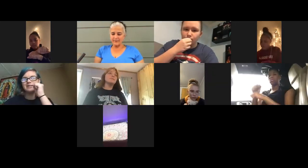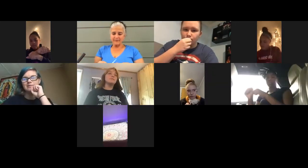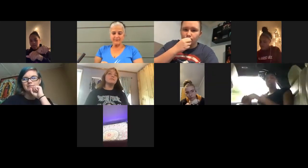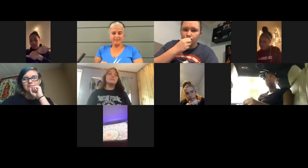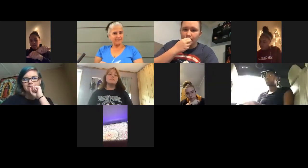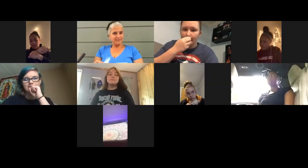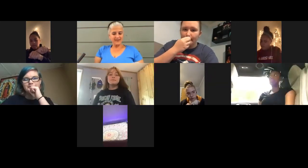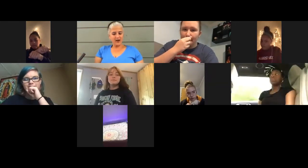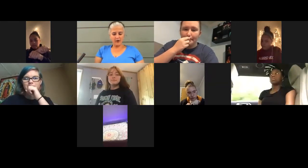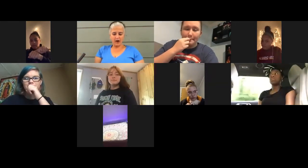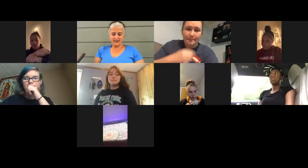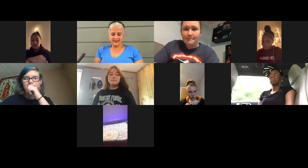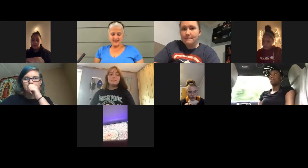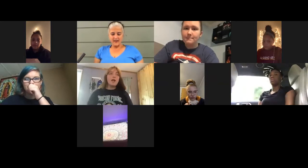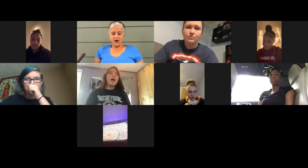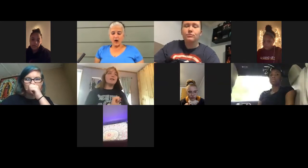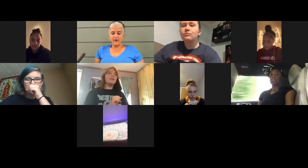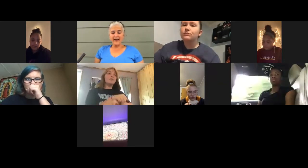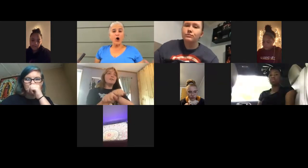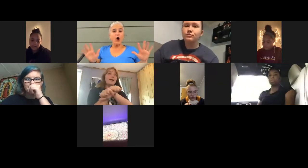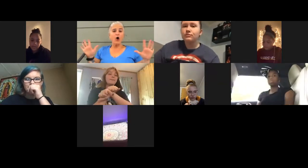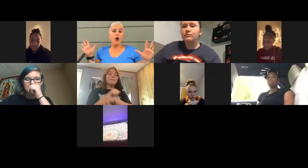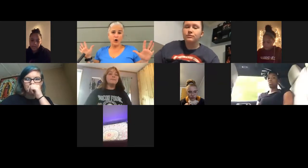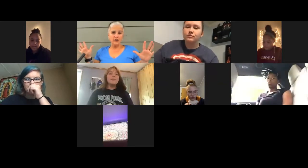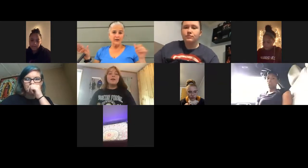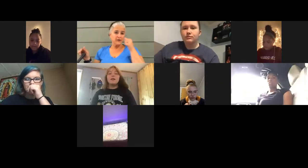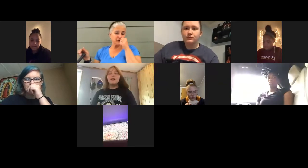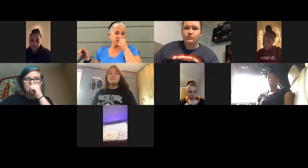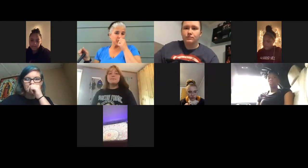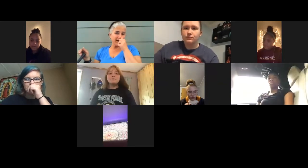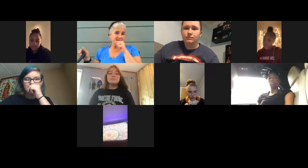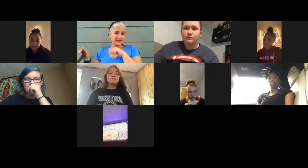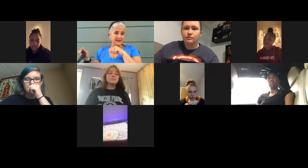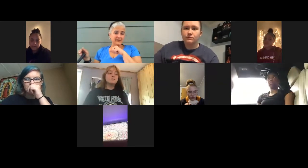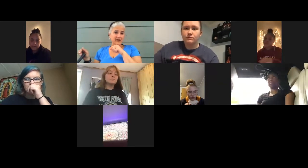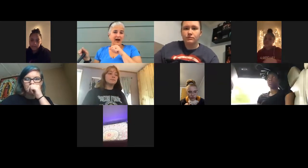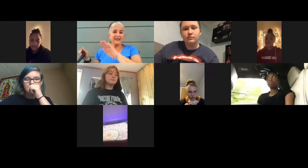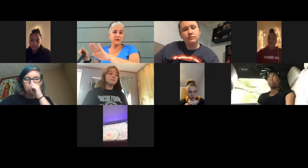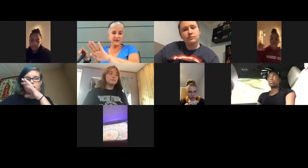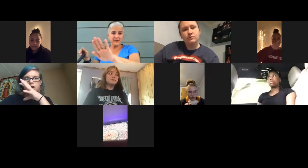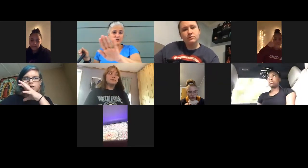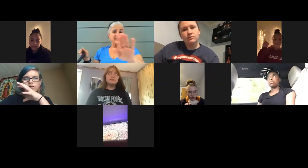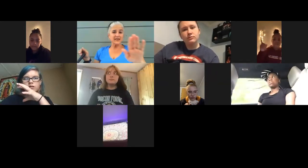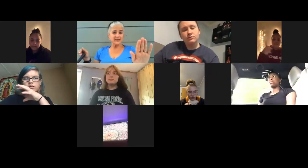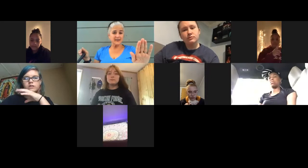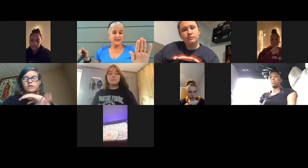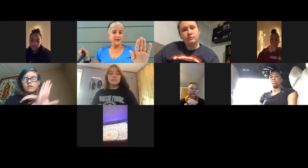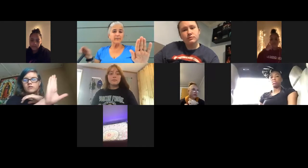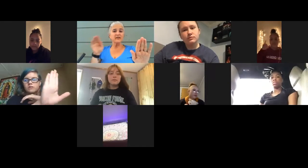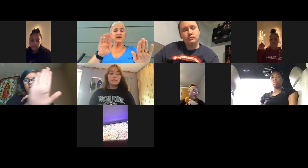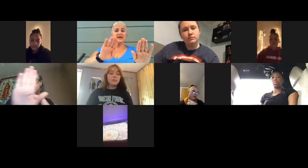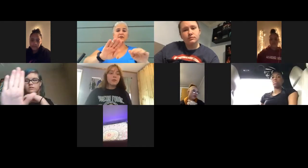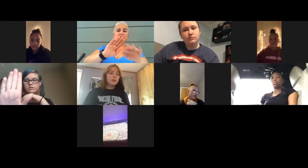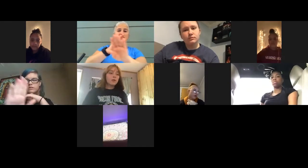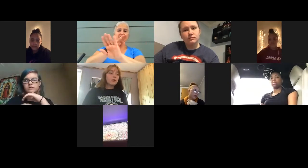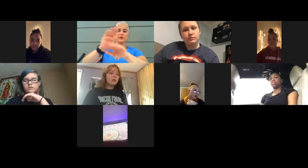Okay. Y'all are on it. Okay. All. There's two ways. I do that. You'll see this, but